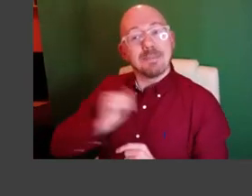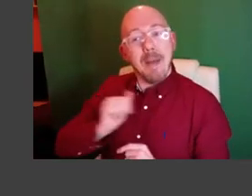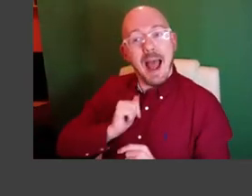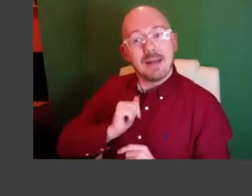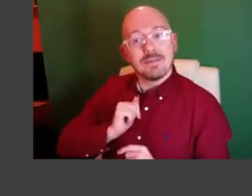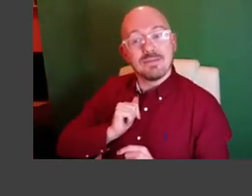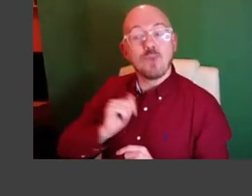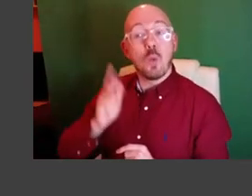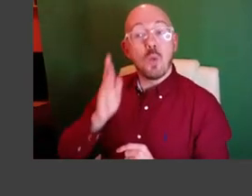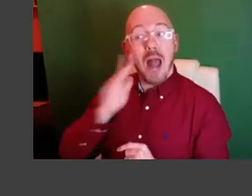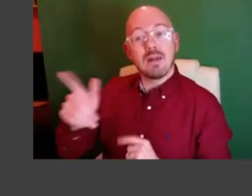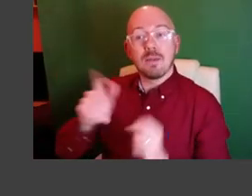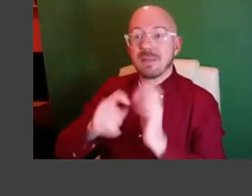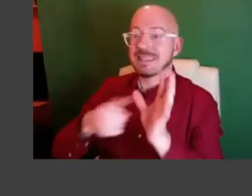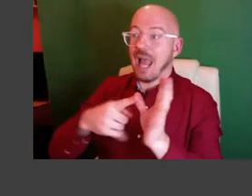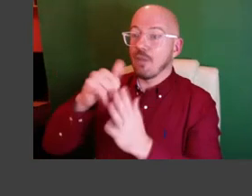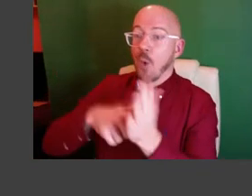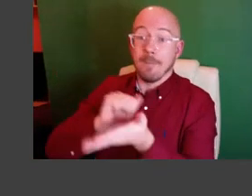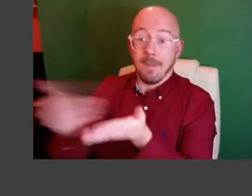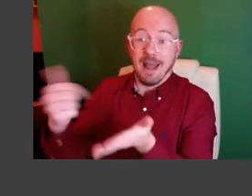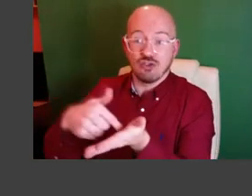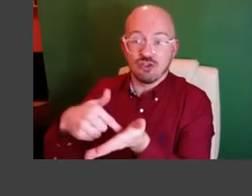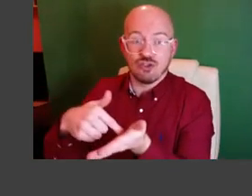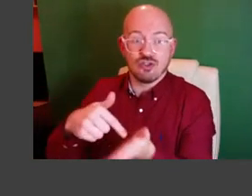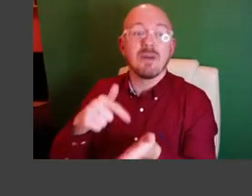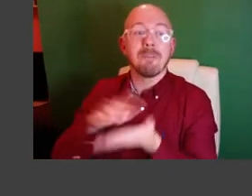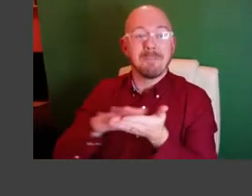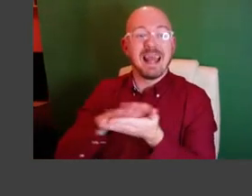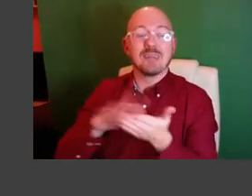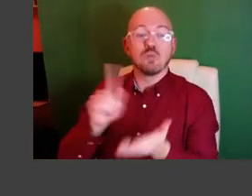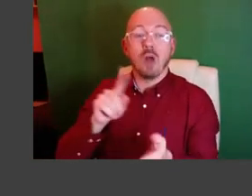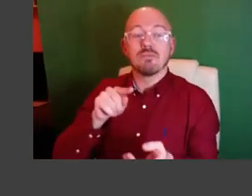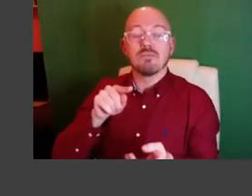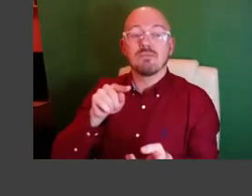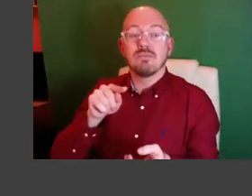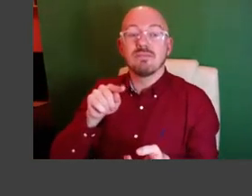The Welsh Government have employed a new BSL policy manager.